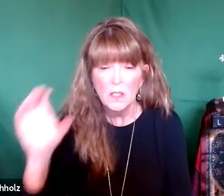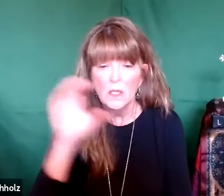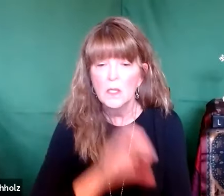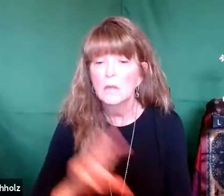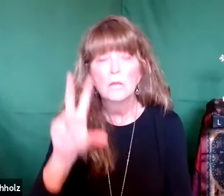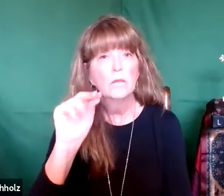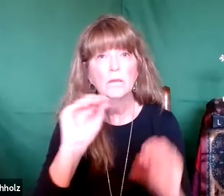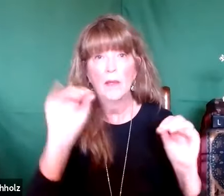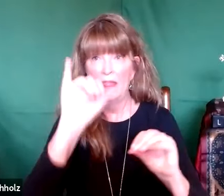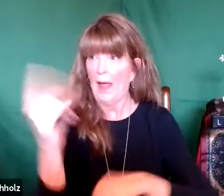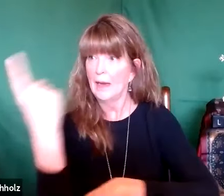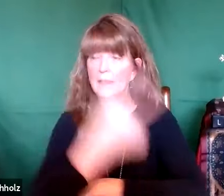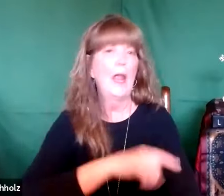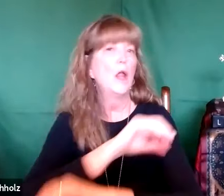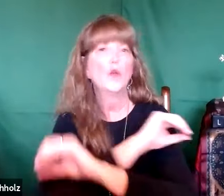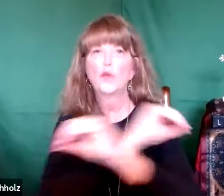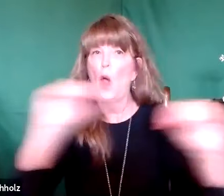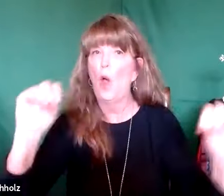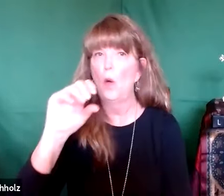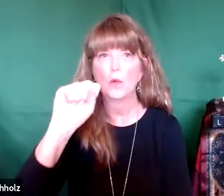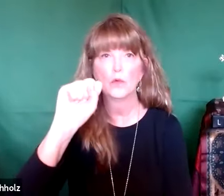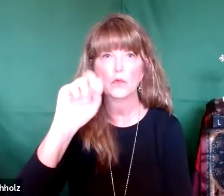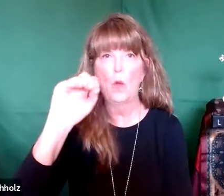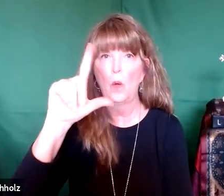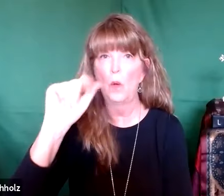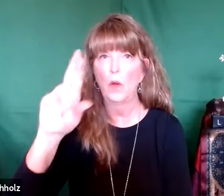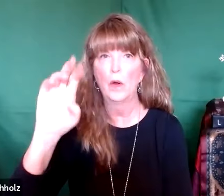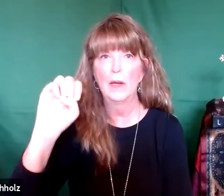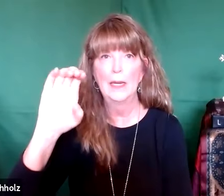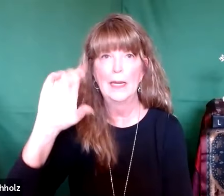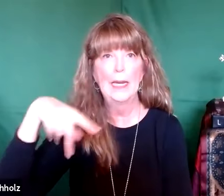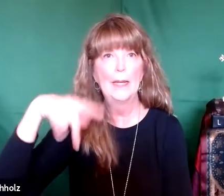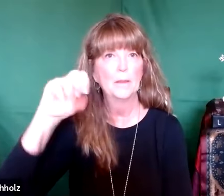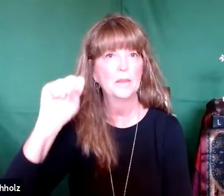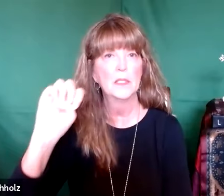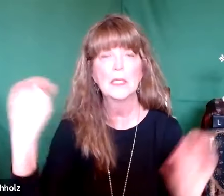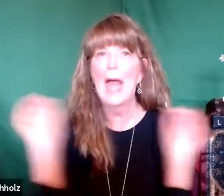and looked through all of the ancient records. And on that day, there is no record of a solar eclipse happening.